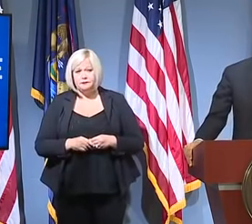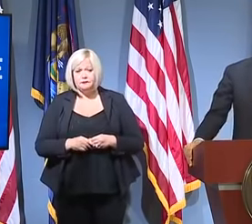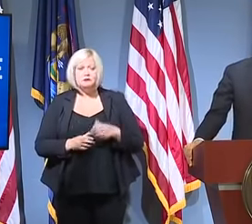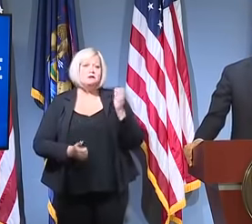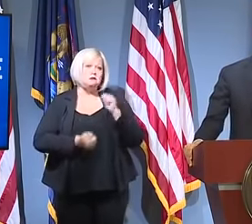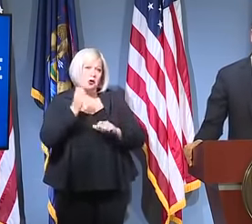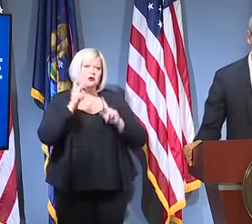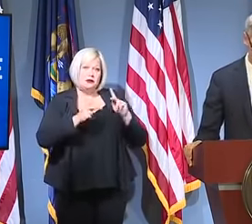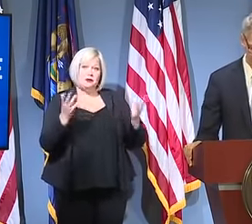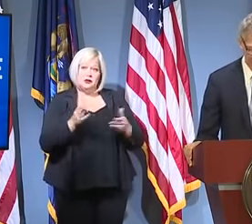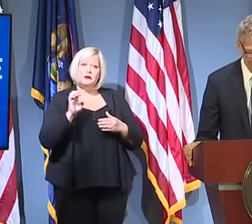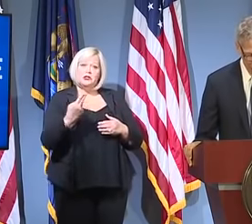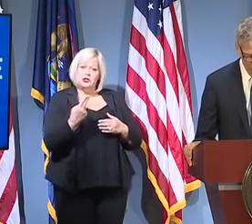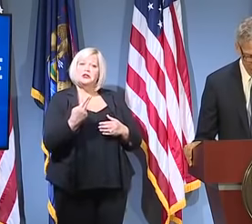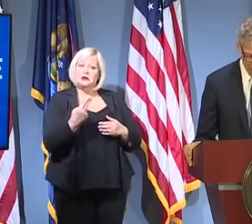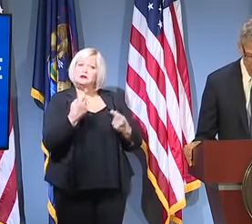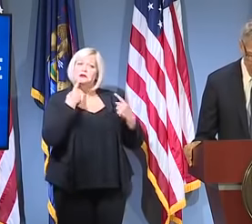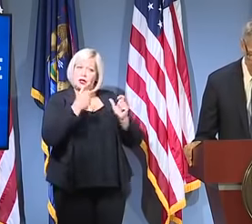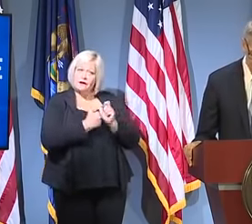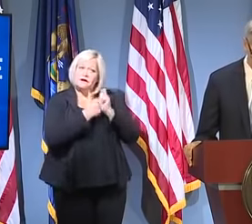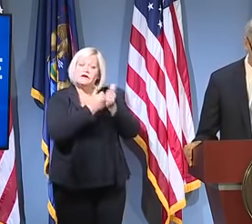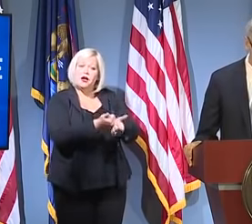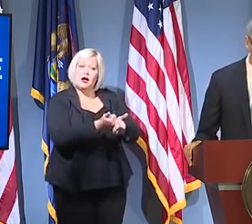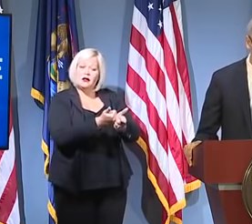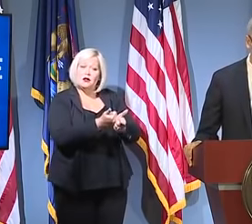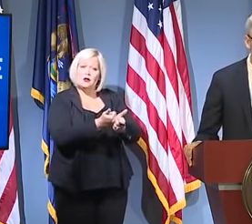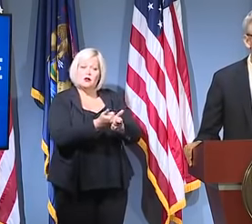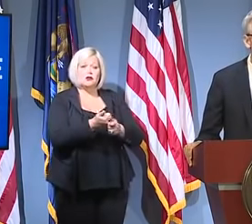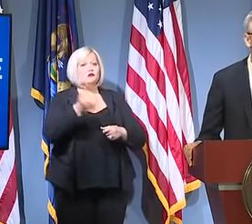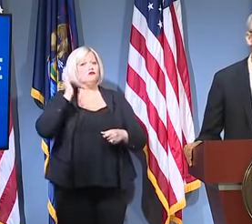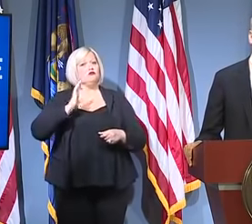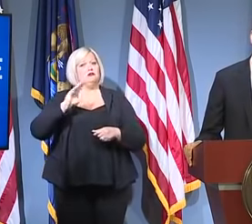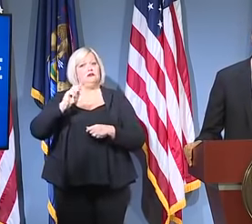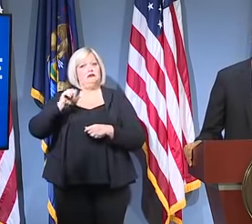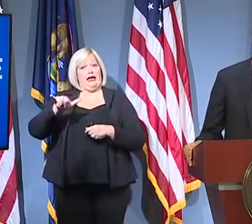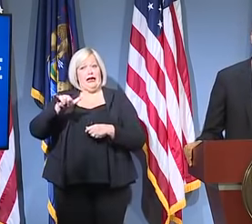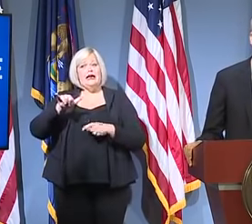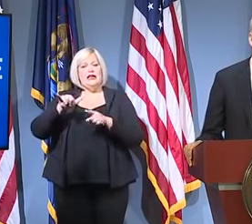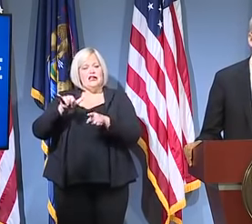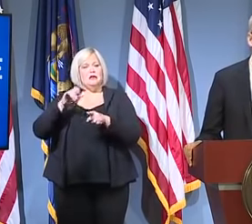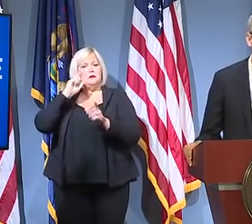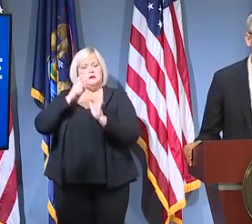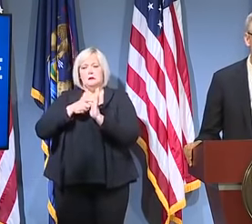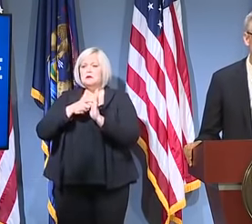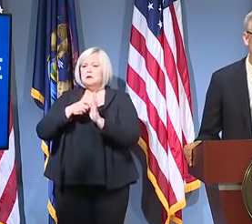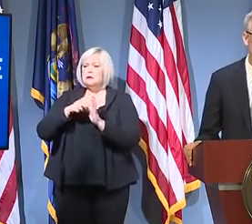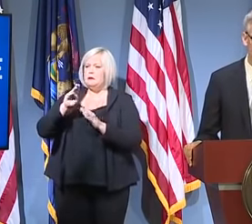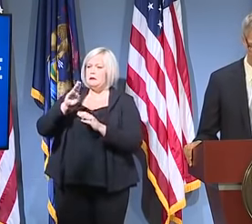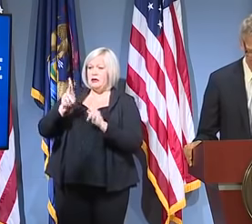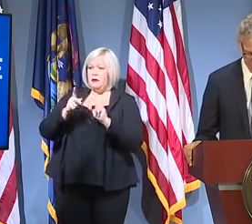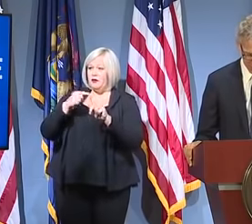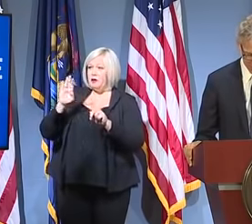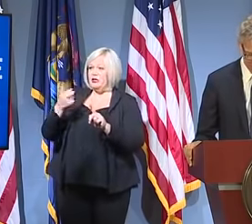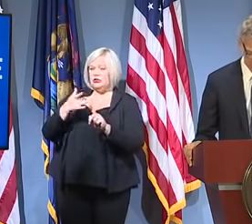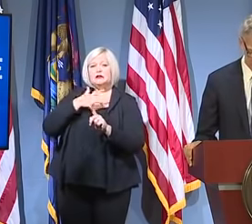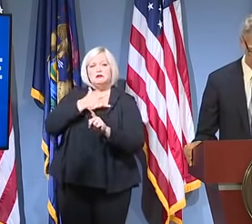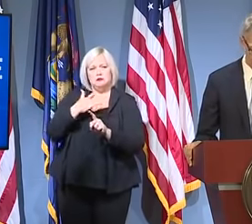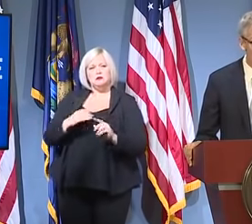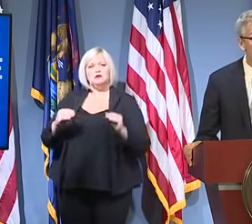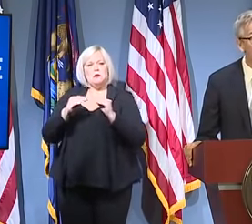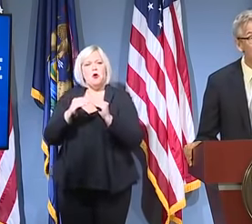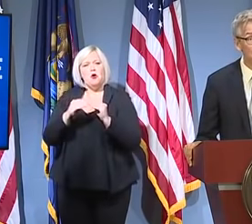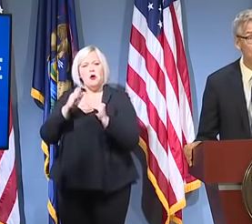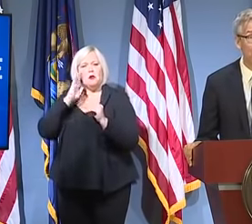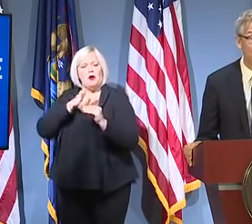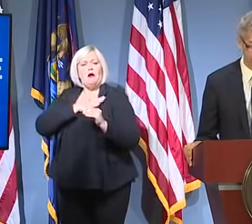done their part. Back in May, a YouGov survey found that Michiganders were more likely than most Americans to wear masks.